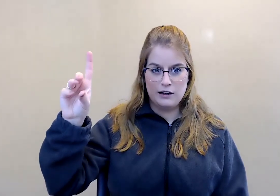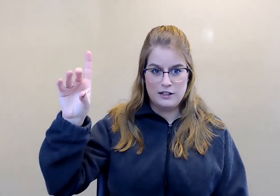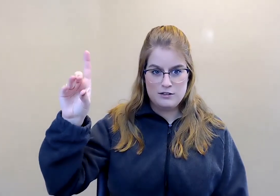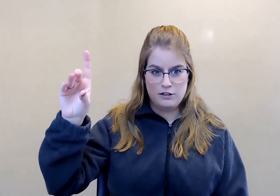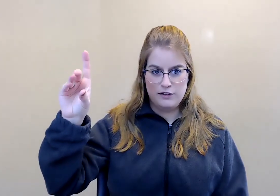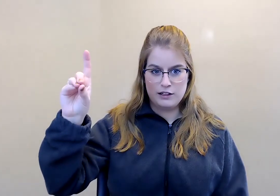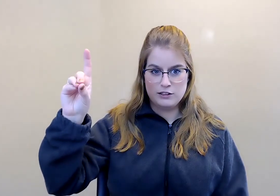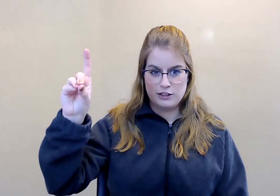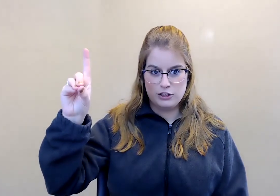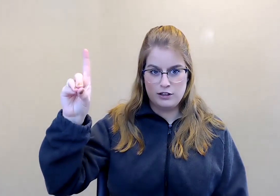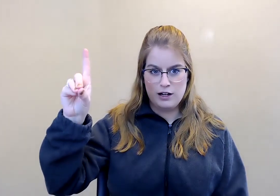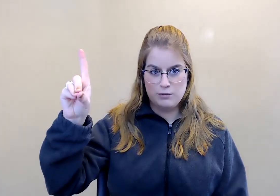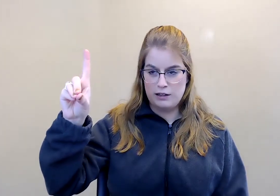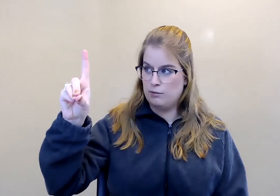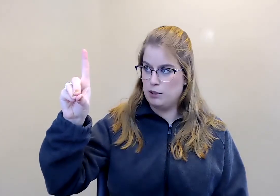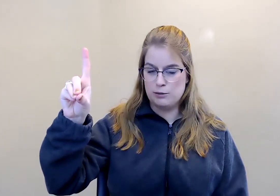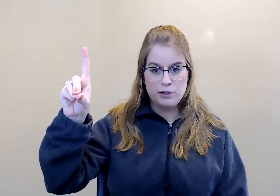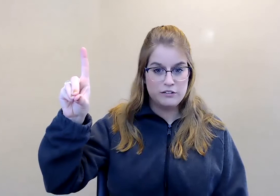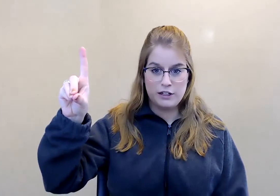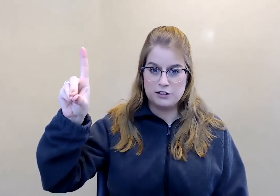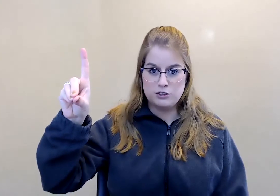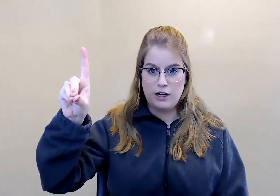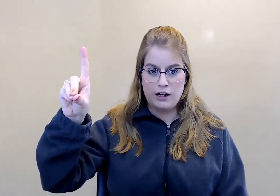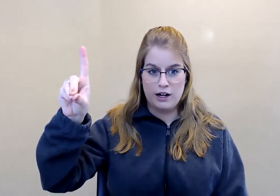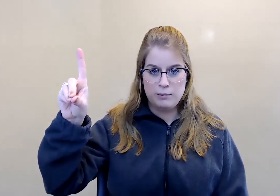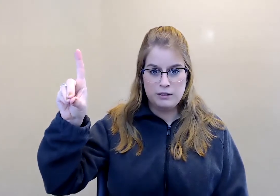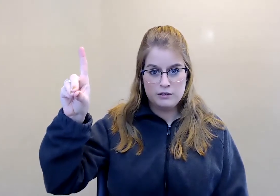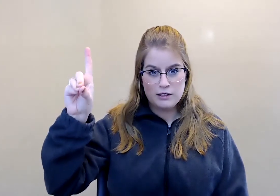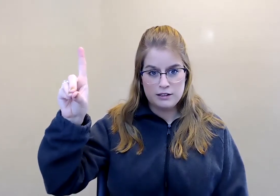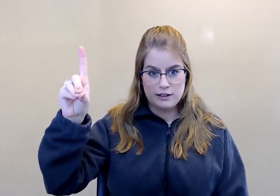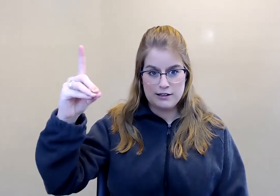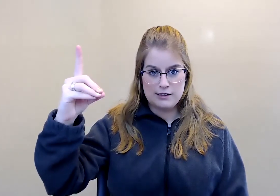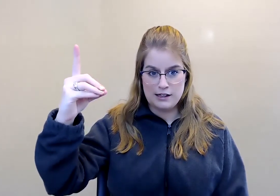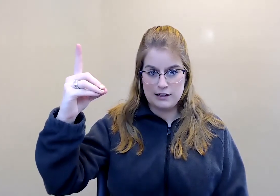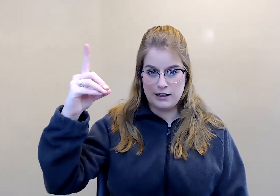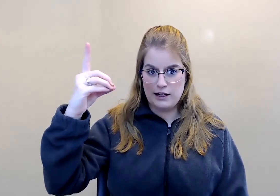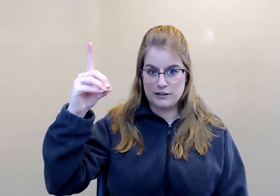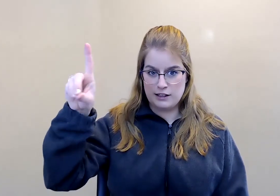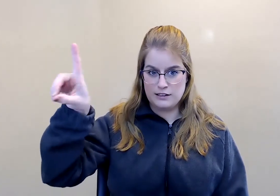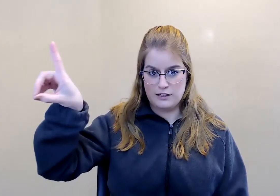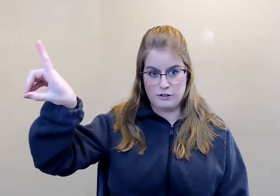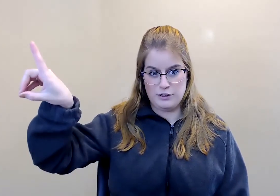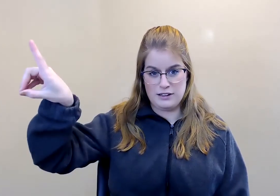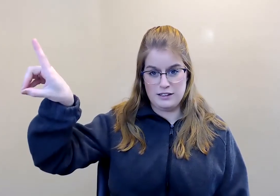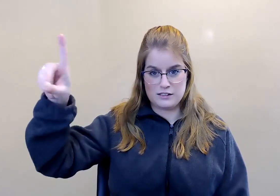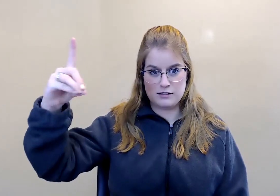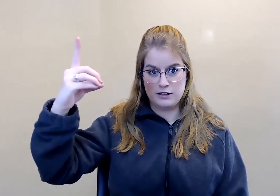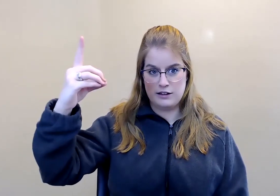these three fingers touch your thumb and then put your pointer finger straight up. That's D. It kind of looks like a D if you go like this or like